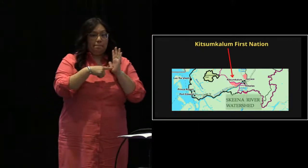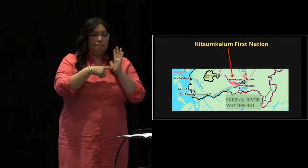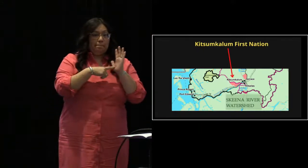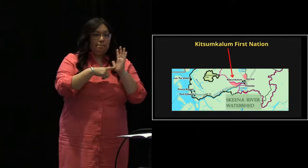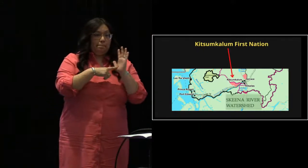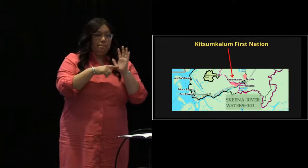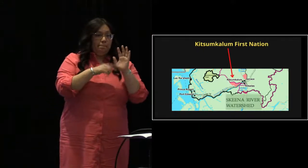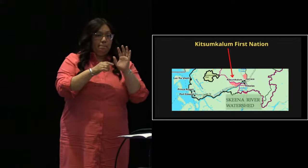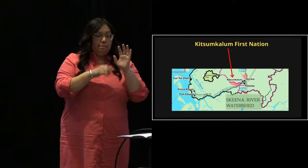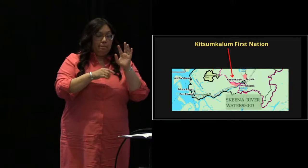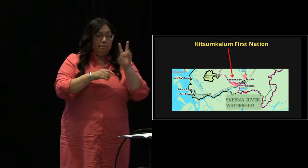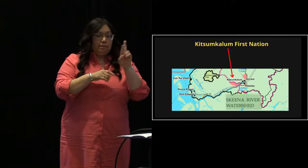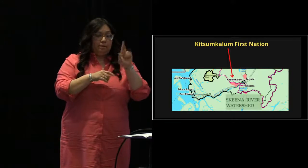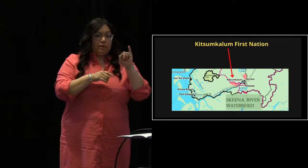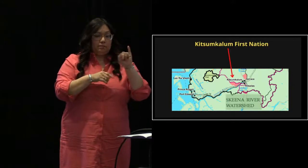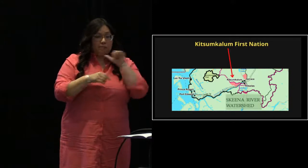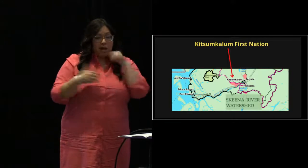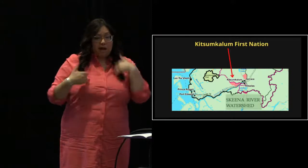services.